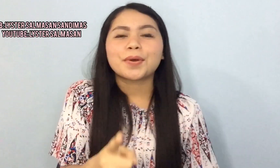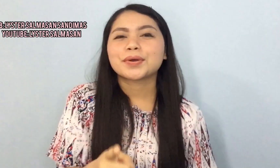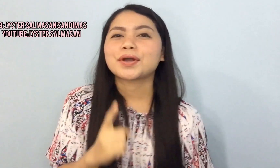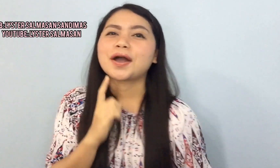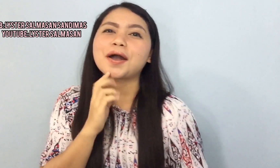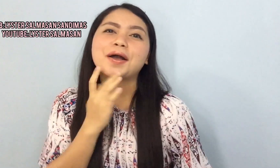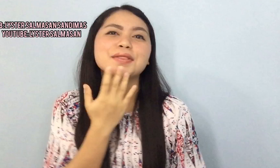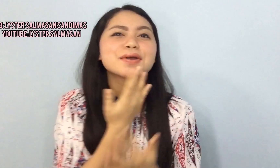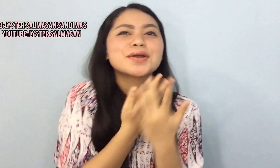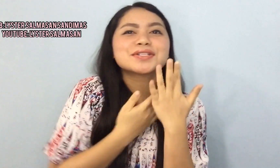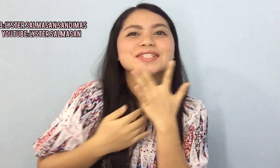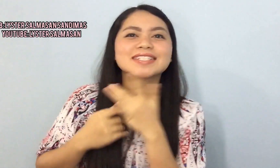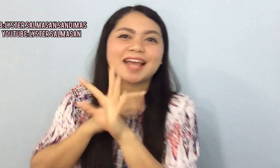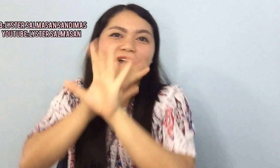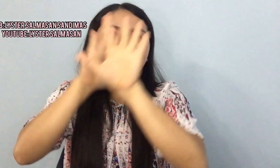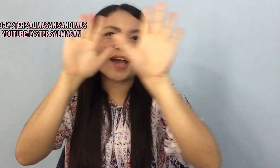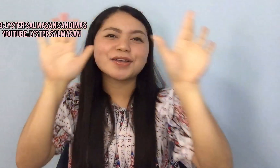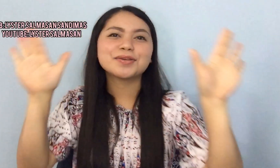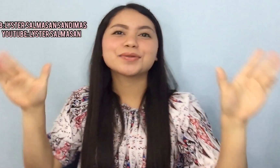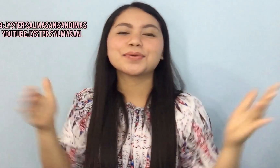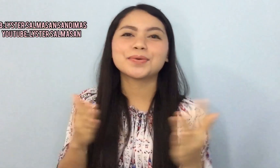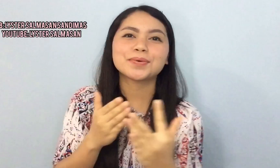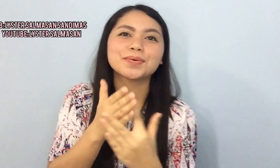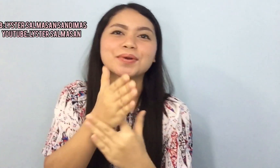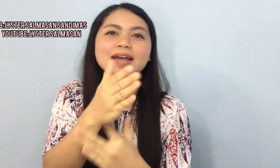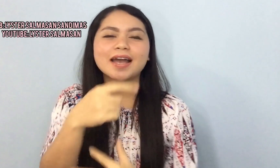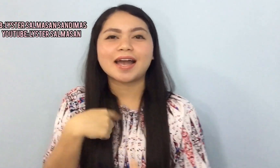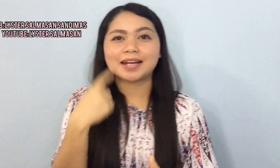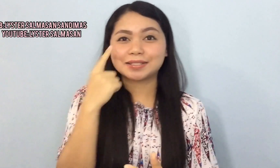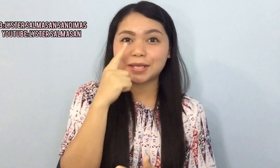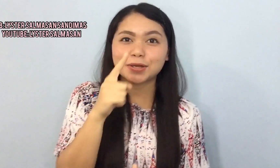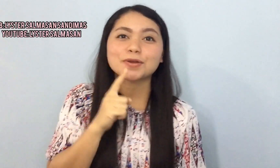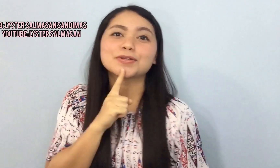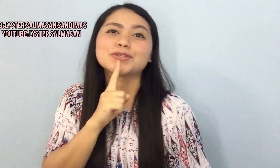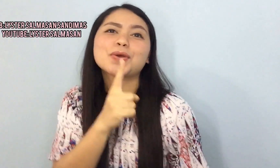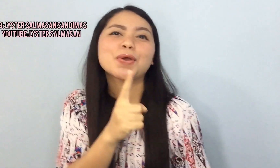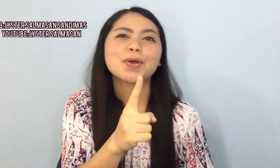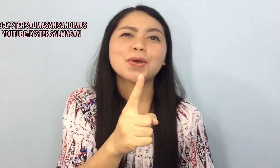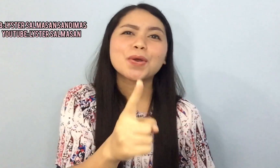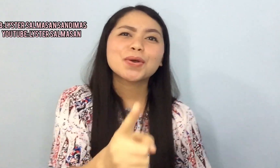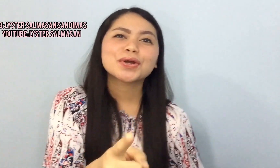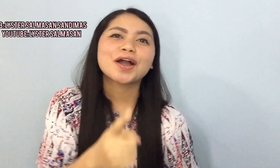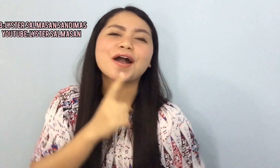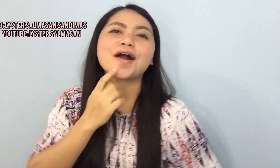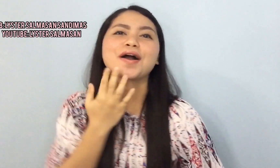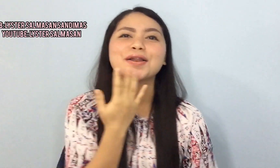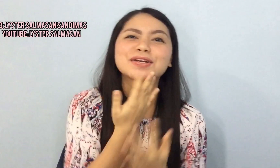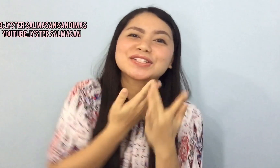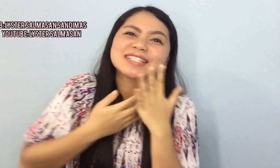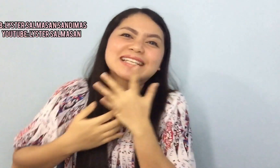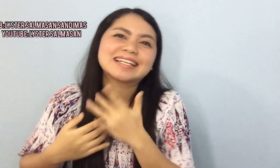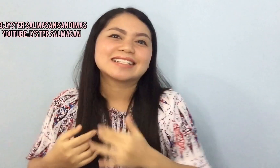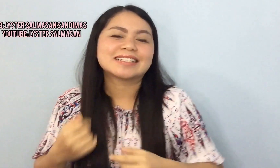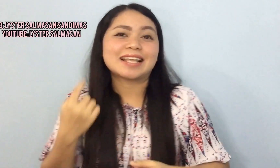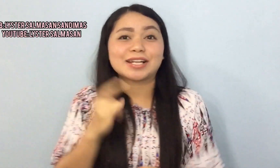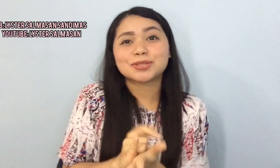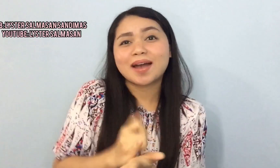true colors shining through. And I see your true colors. That's why